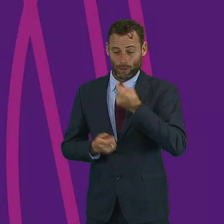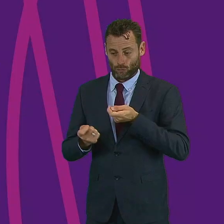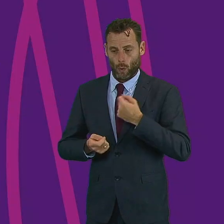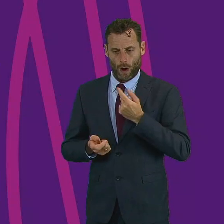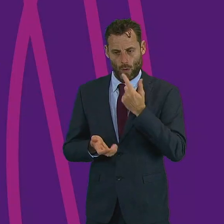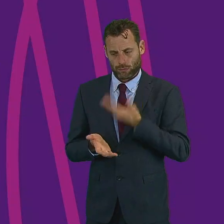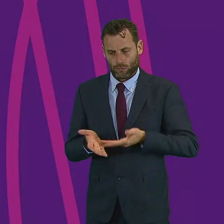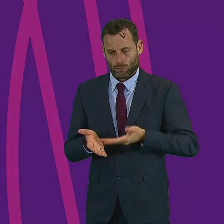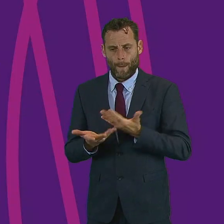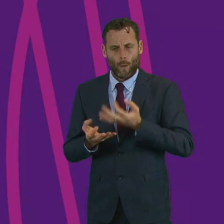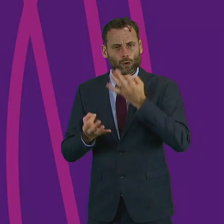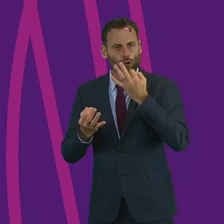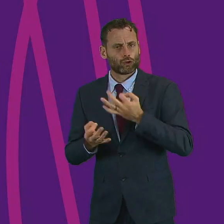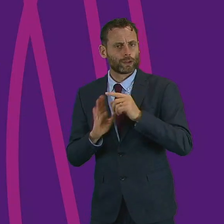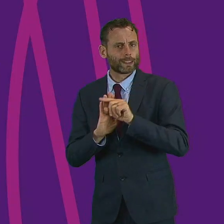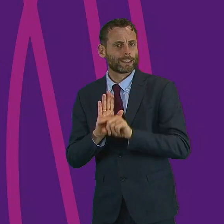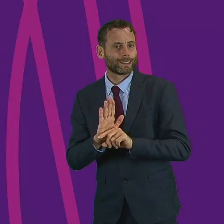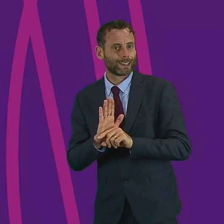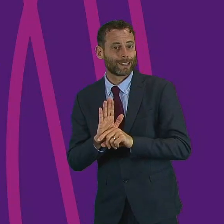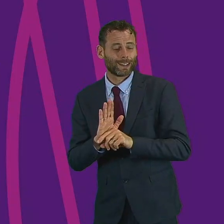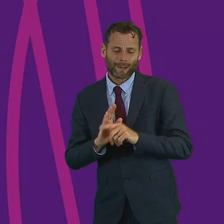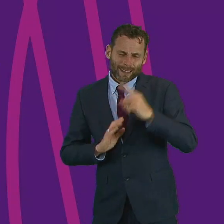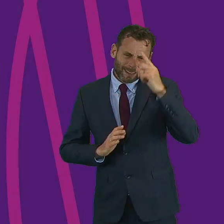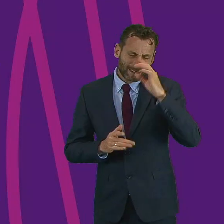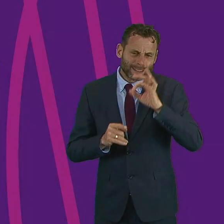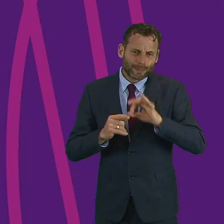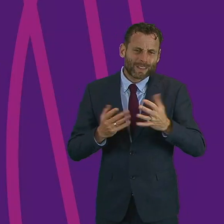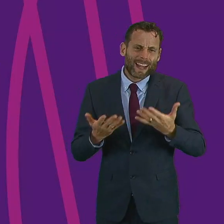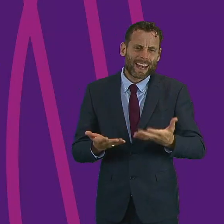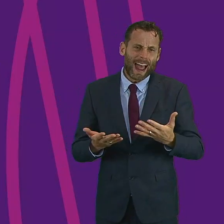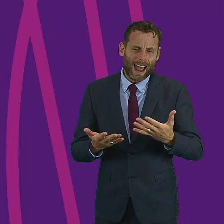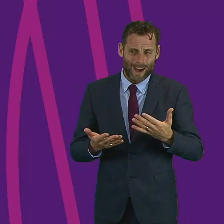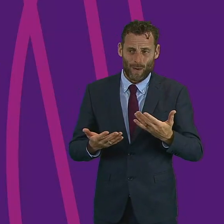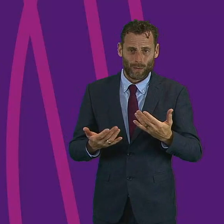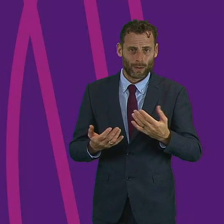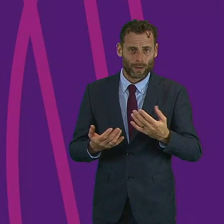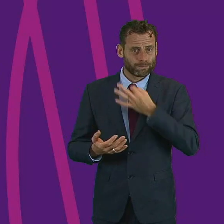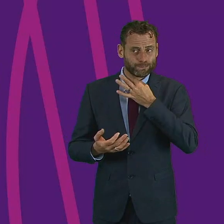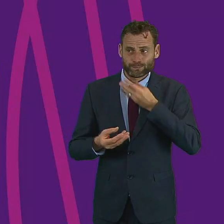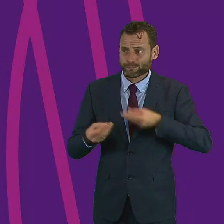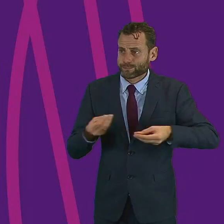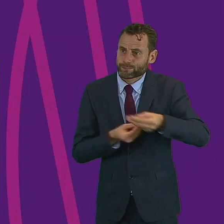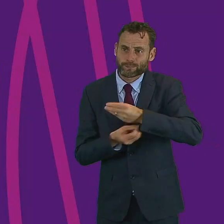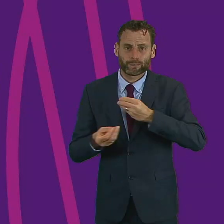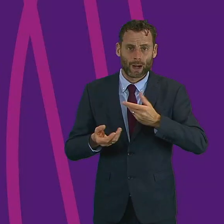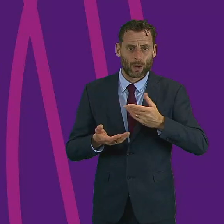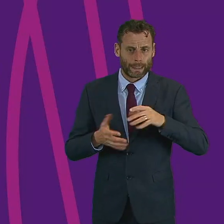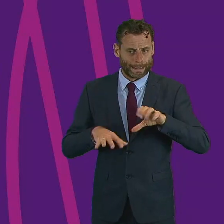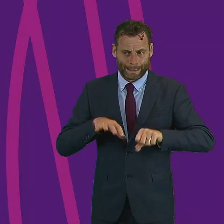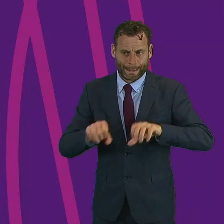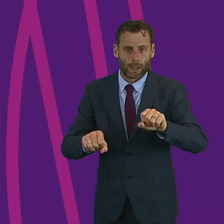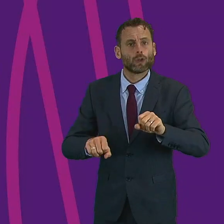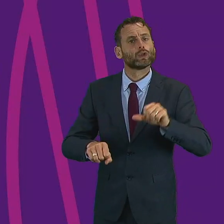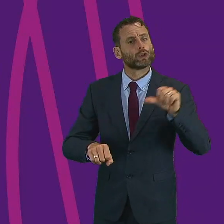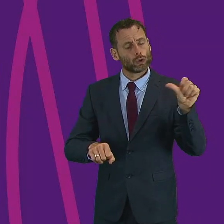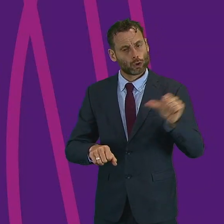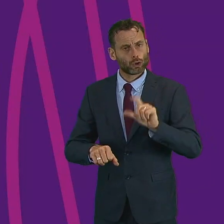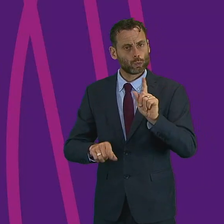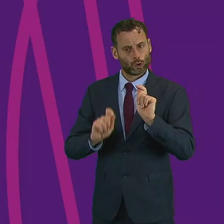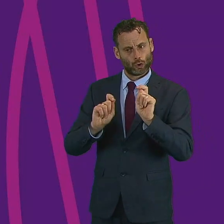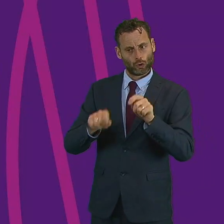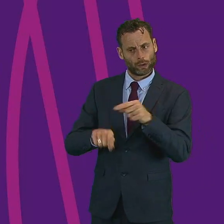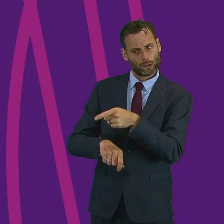Yesterday, low-paid key workers at Burton's Biscuit plant in Sighthill in Edinburgh were on strike over a miserable 14 pence per hour